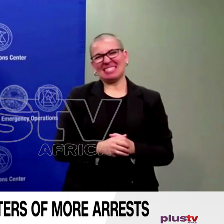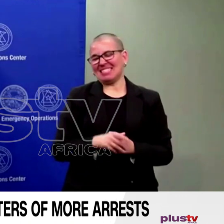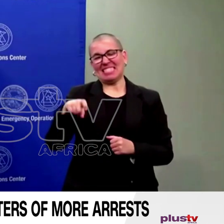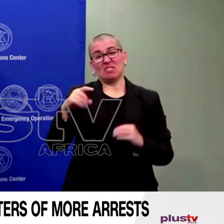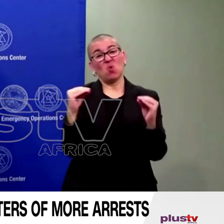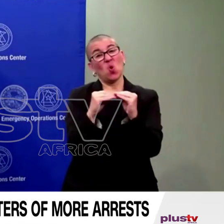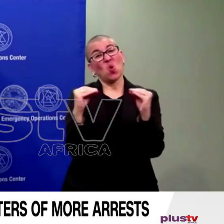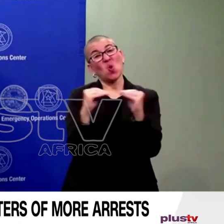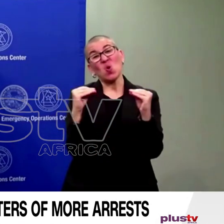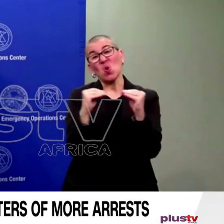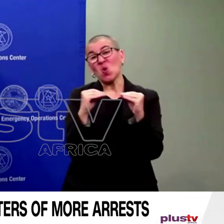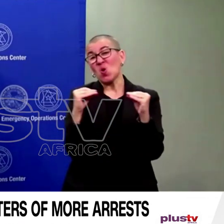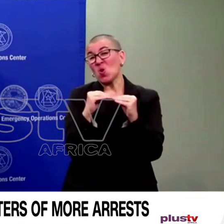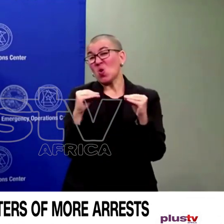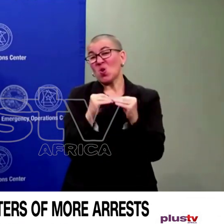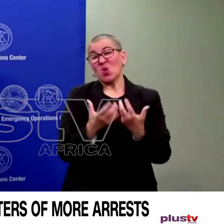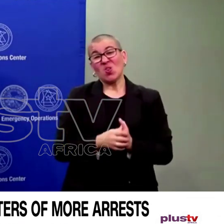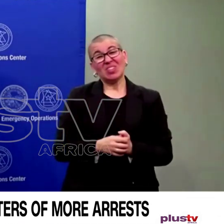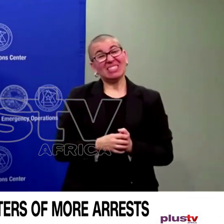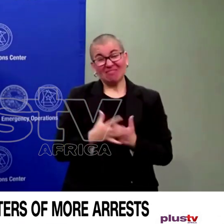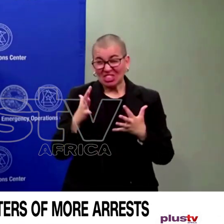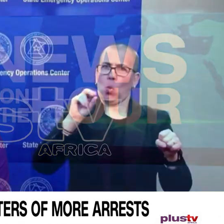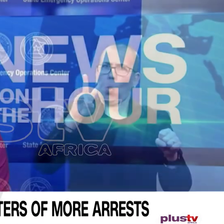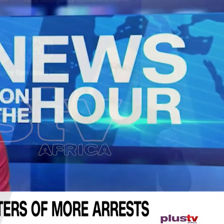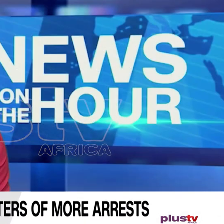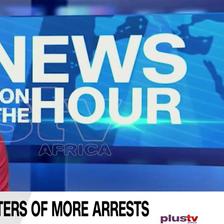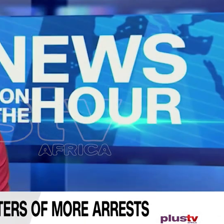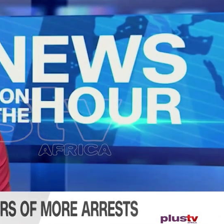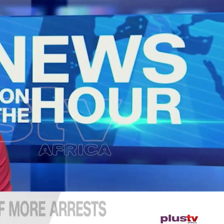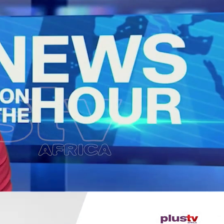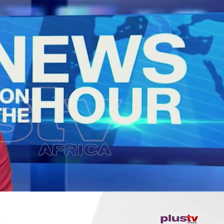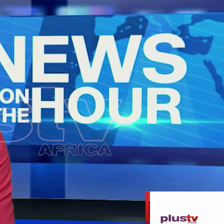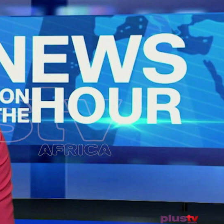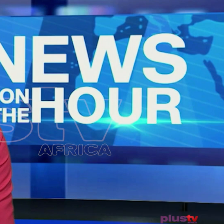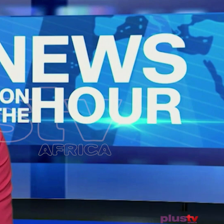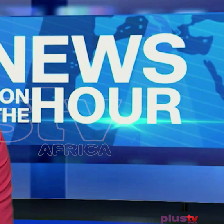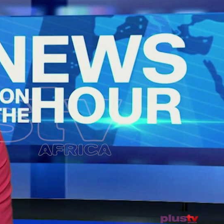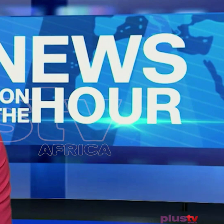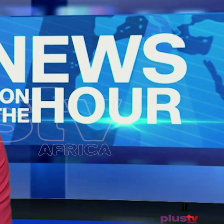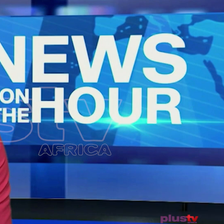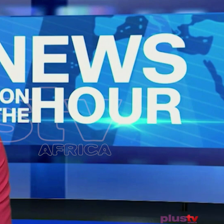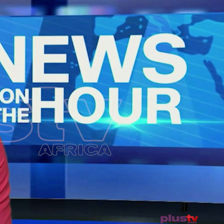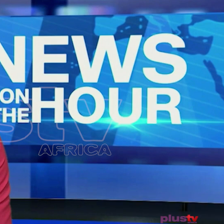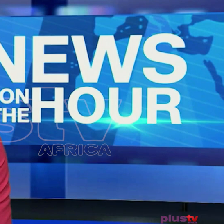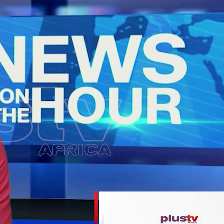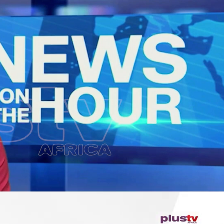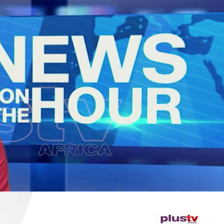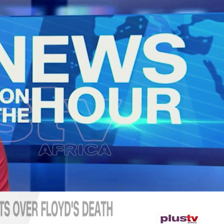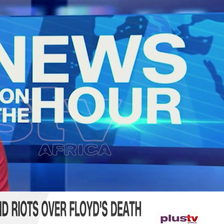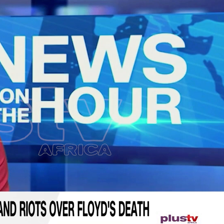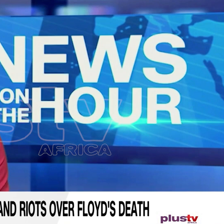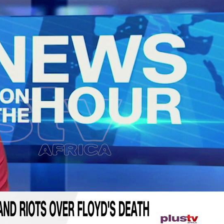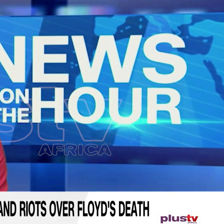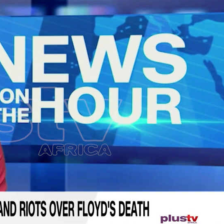Staff, and we are requesting national-level resources. The U.S. National Guard patrolled the streets of Minneapolis in the early